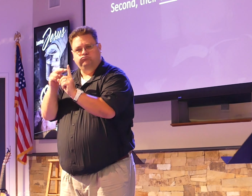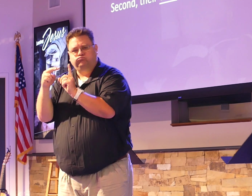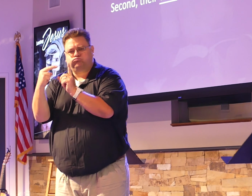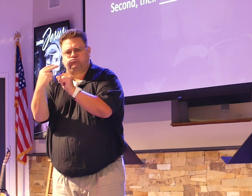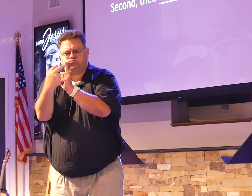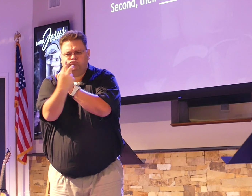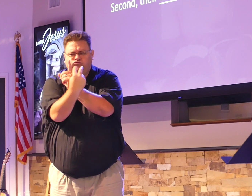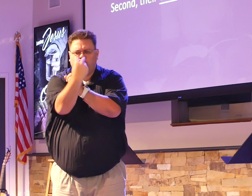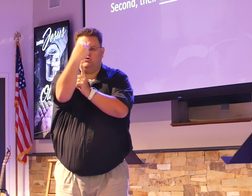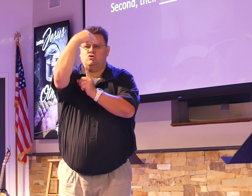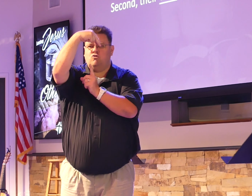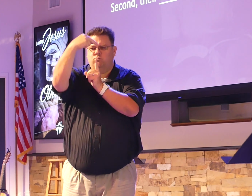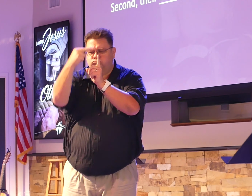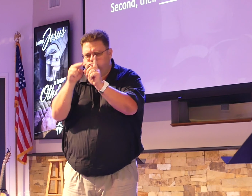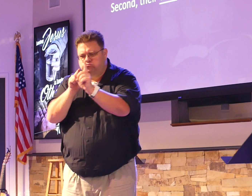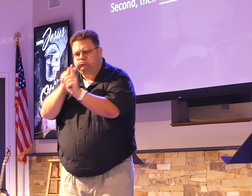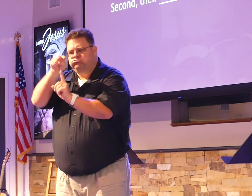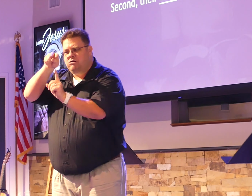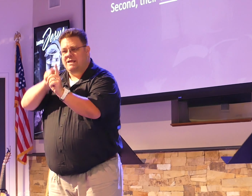Because you've heard the expression, seeing is believing.